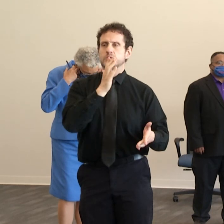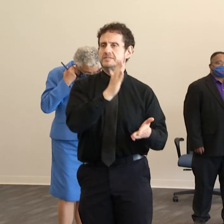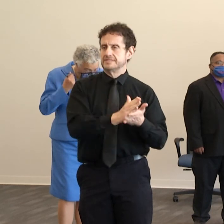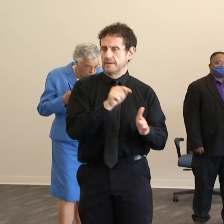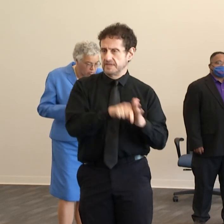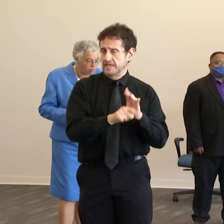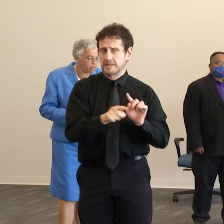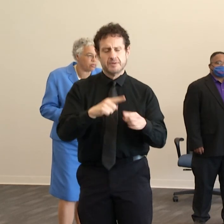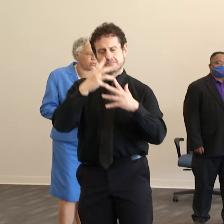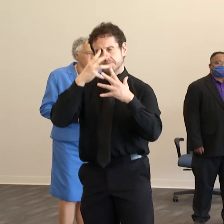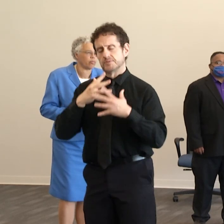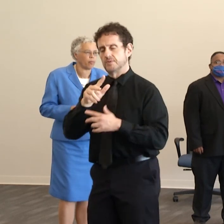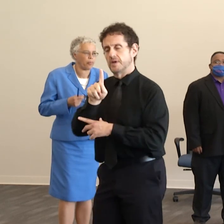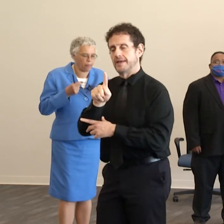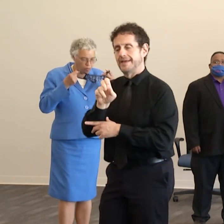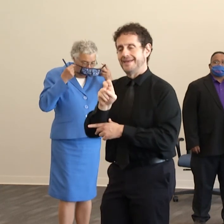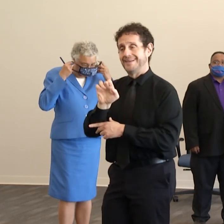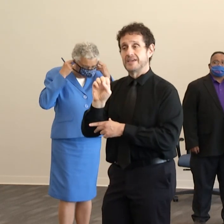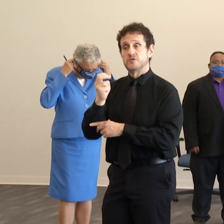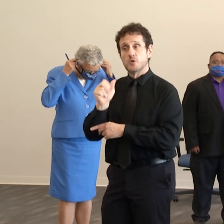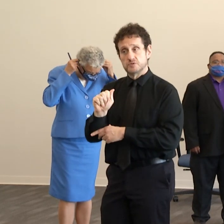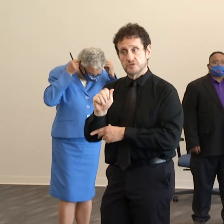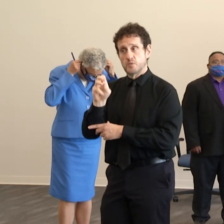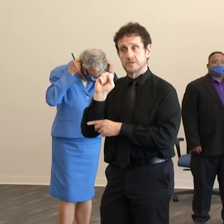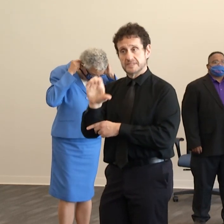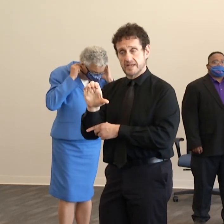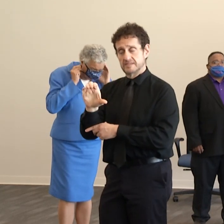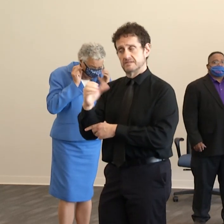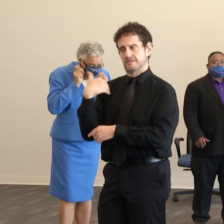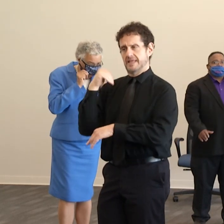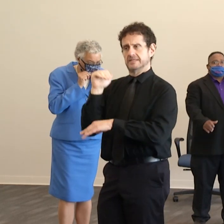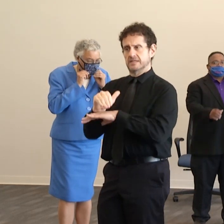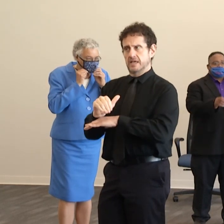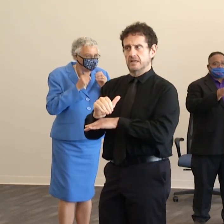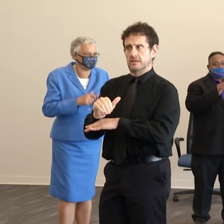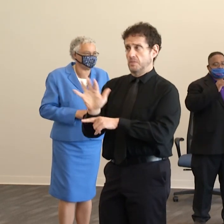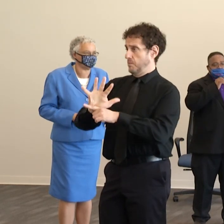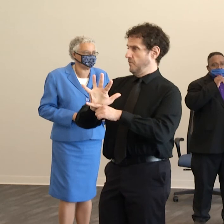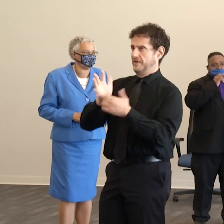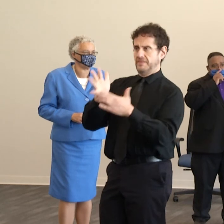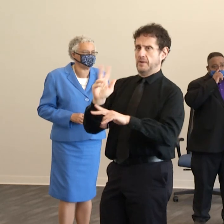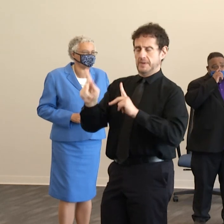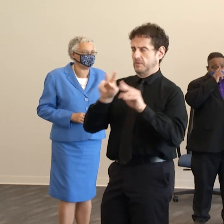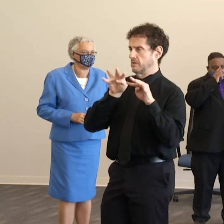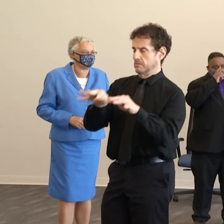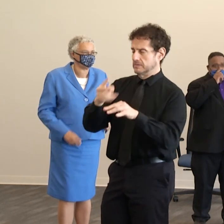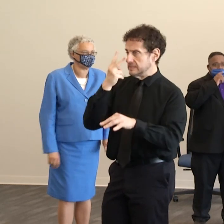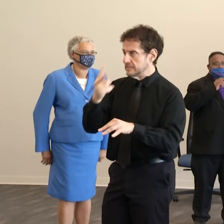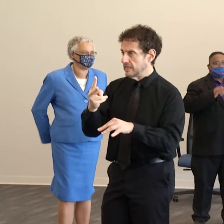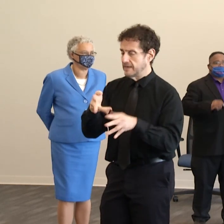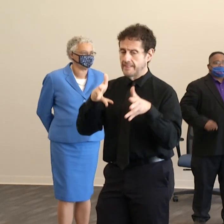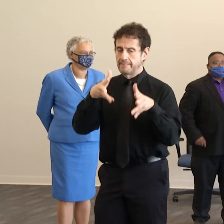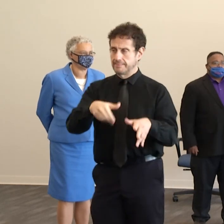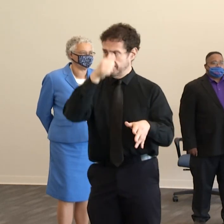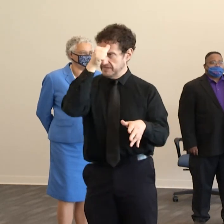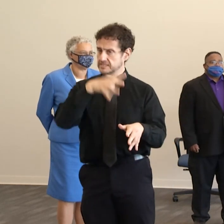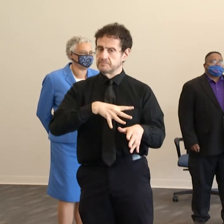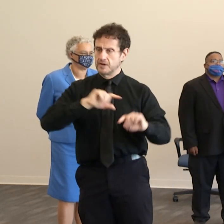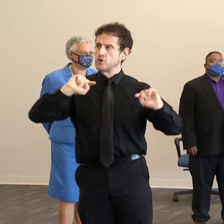a video that is there for the world to see left that man wounded and in critical